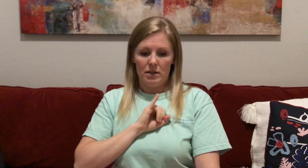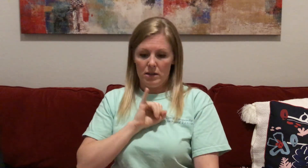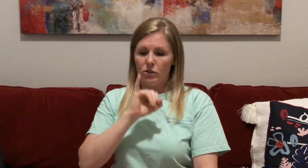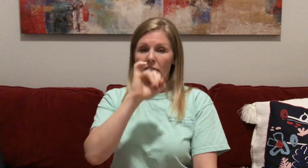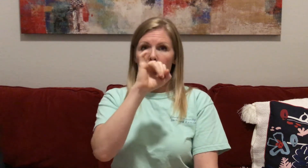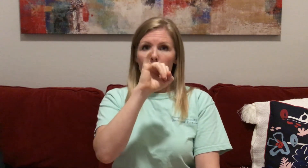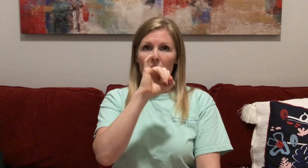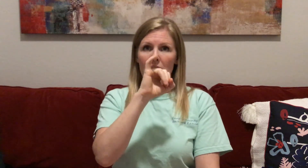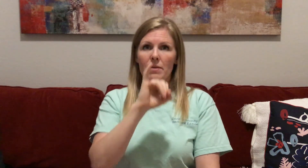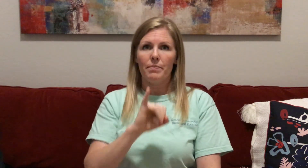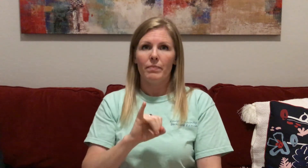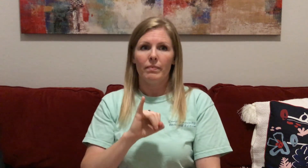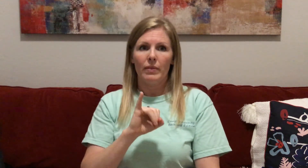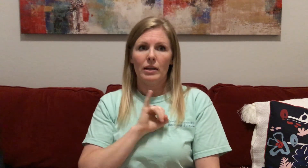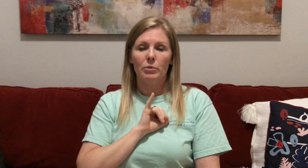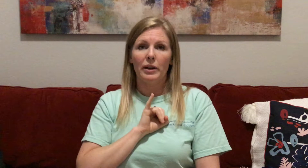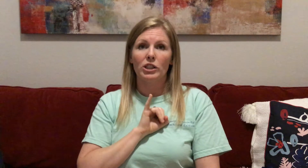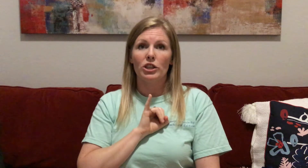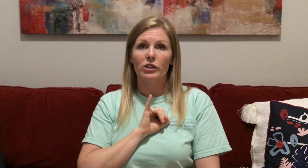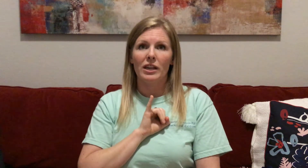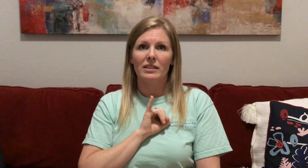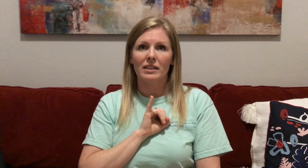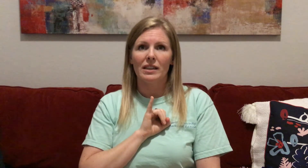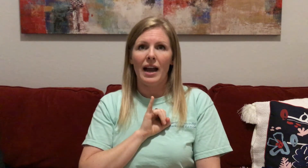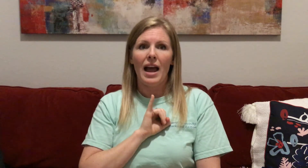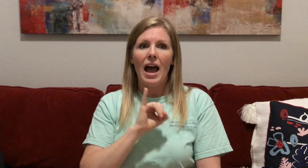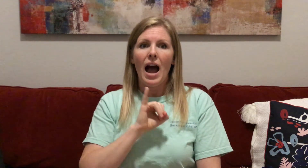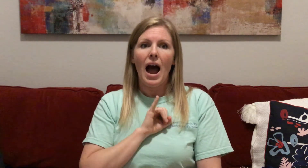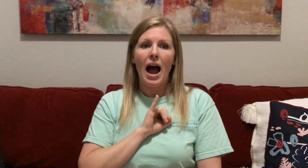So you got your pinky and you bring it to your chest because I